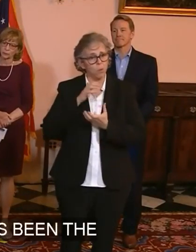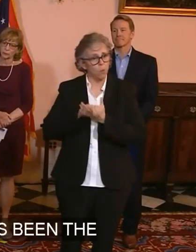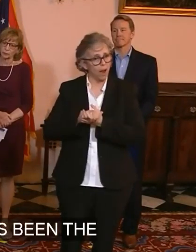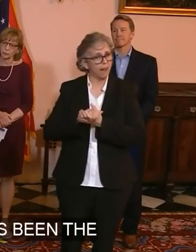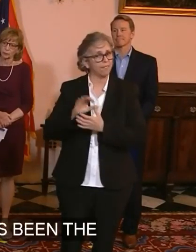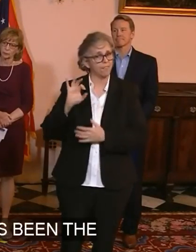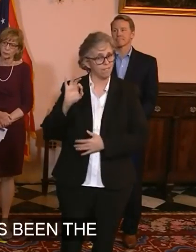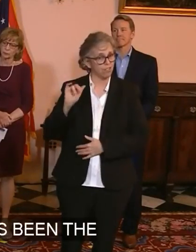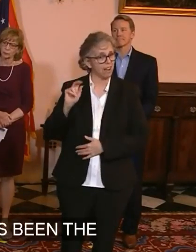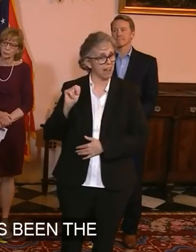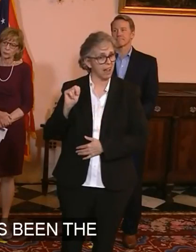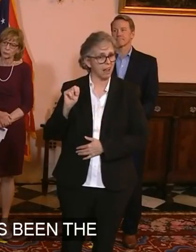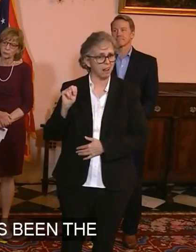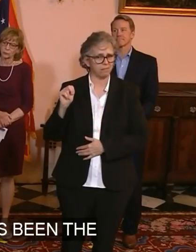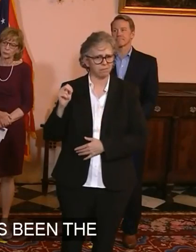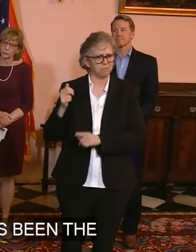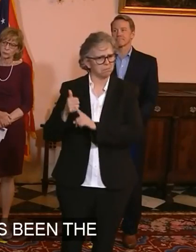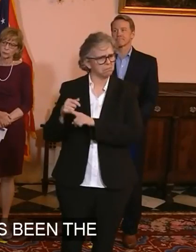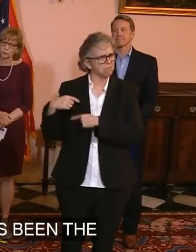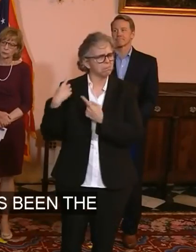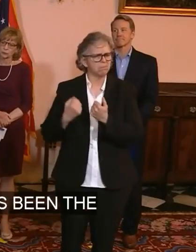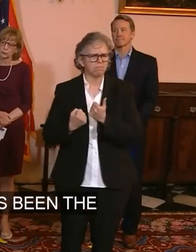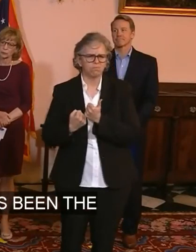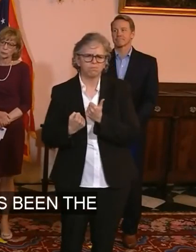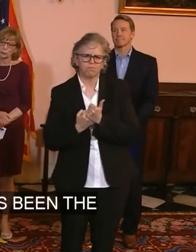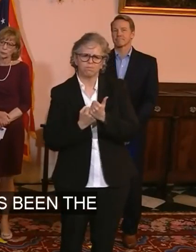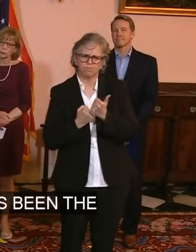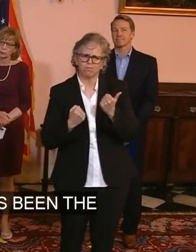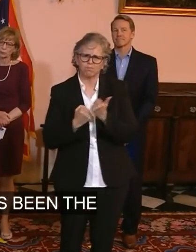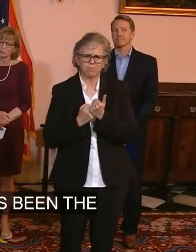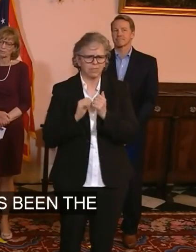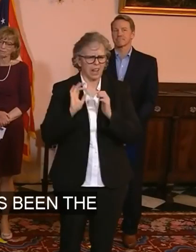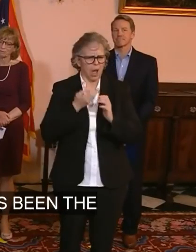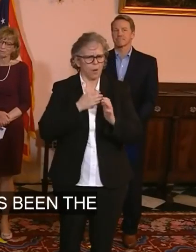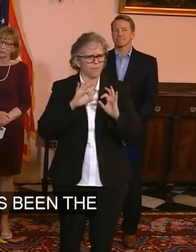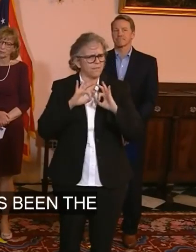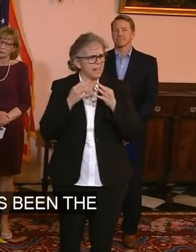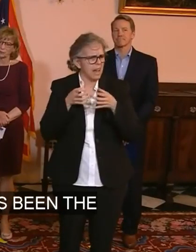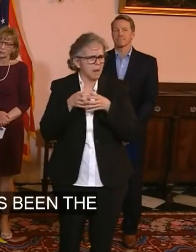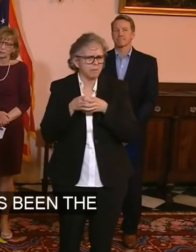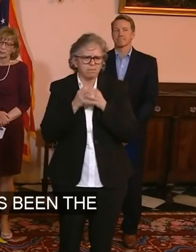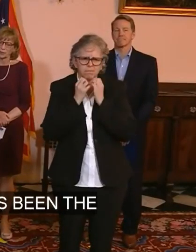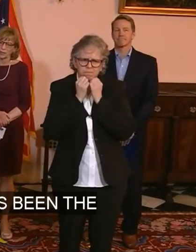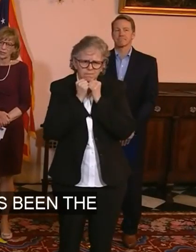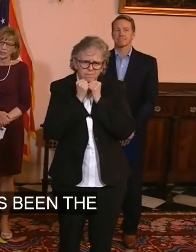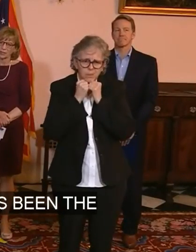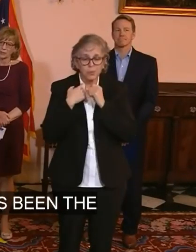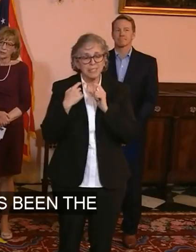family. Fran I met in first grade. That has the